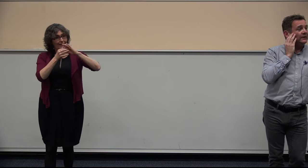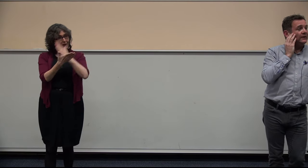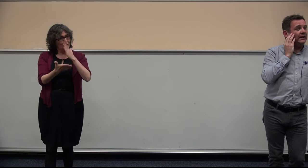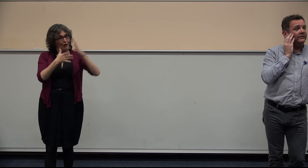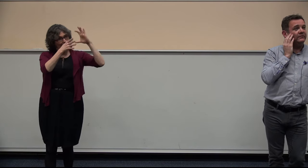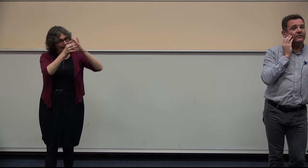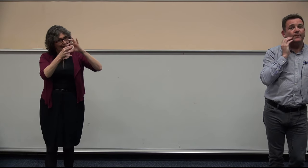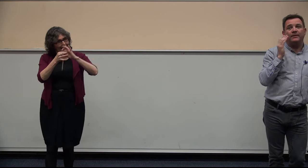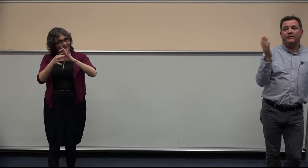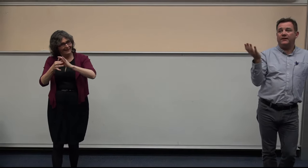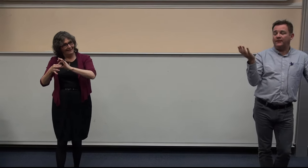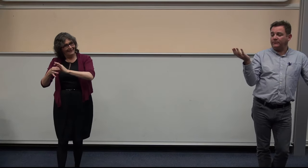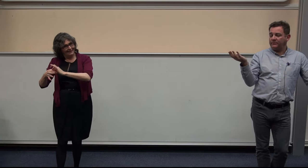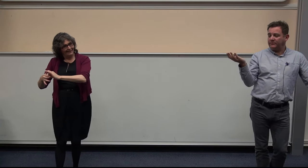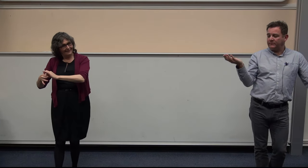come and